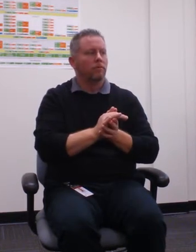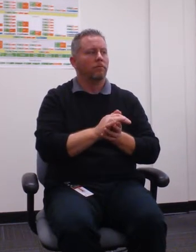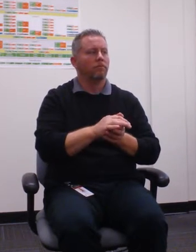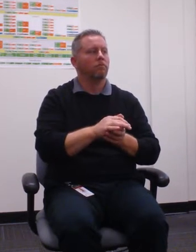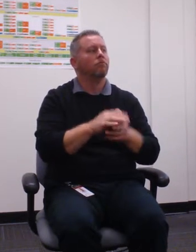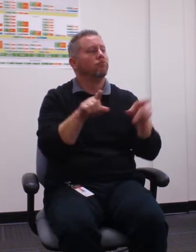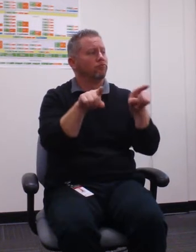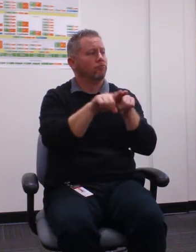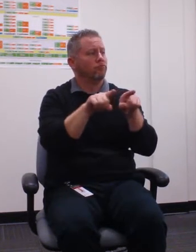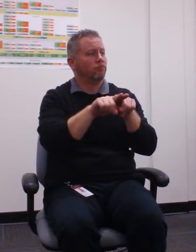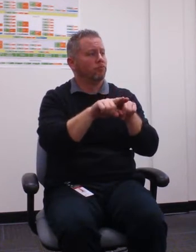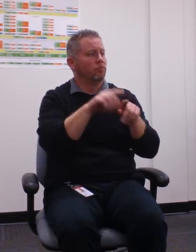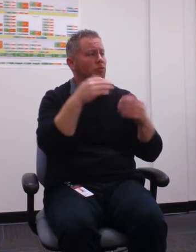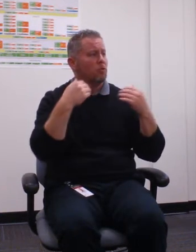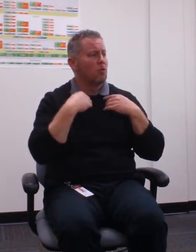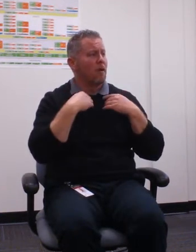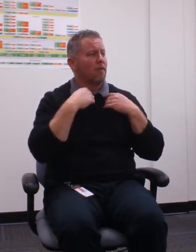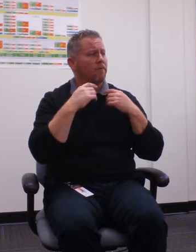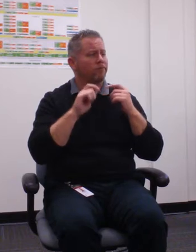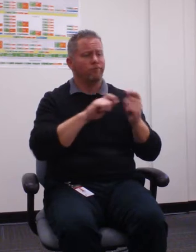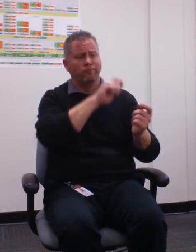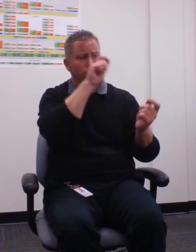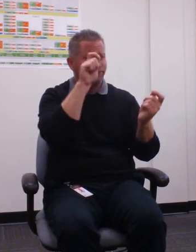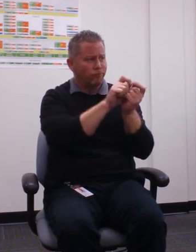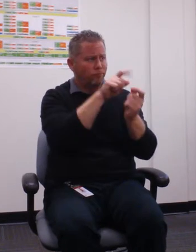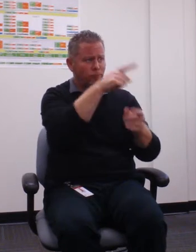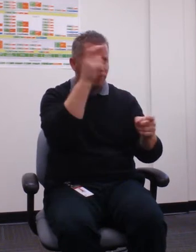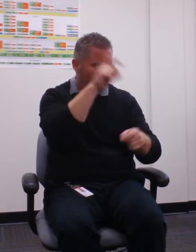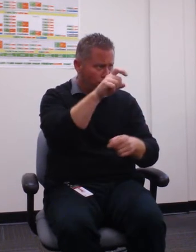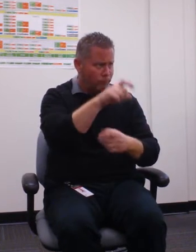And you got exactly, I'm sure, what you expected to get.